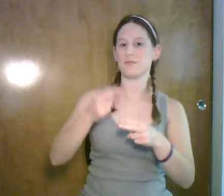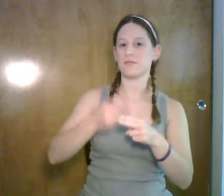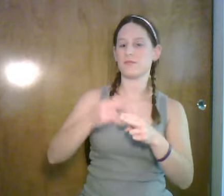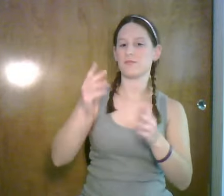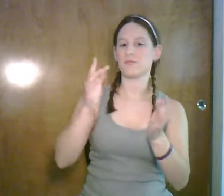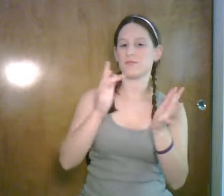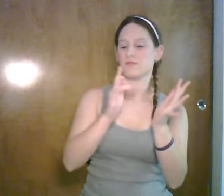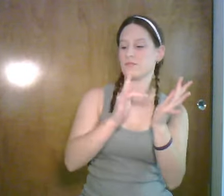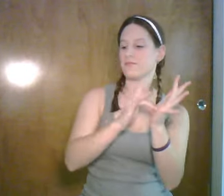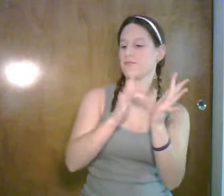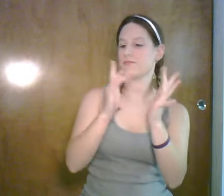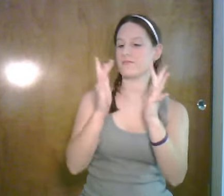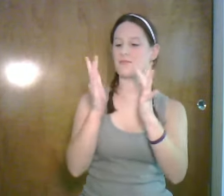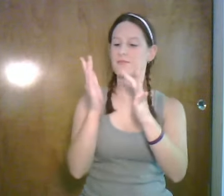Jesus